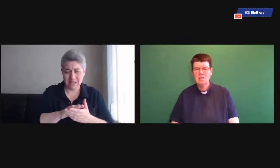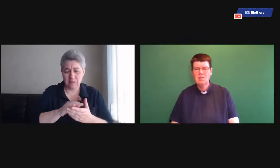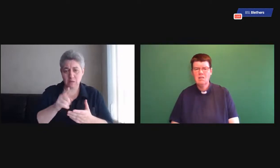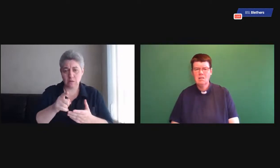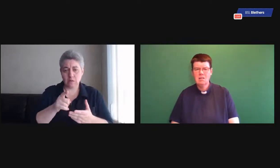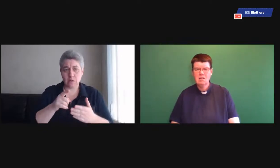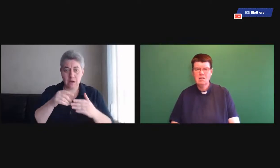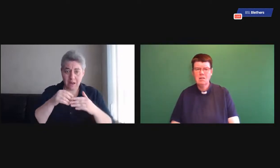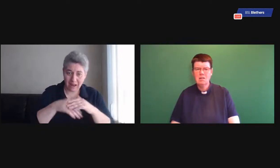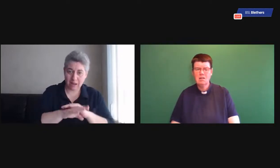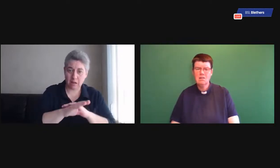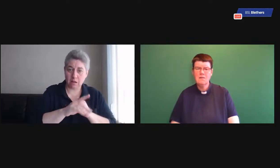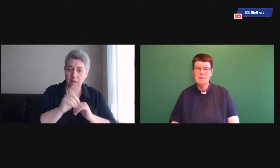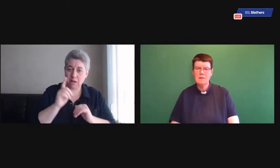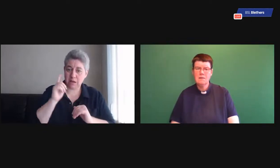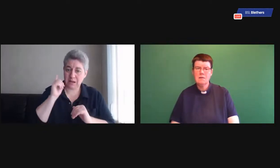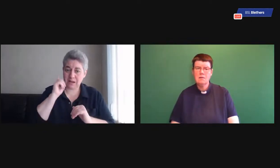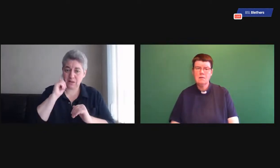online services.